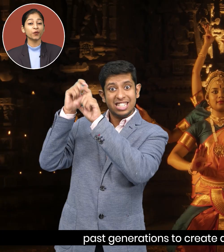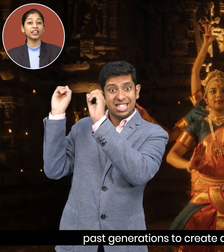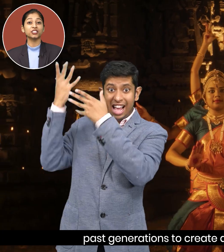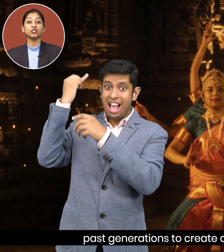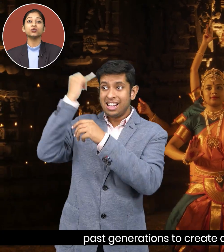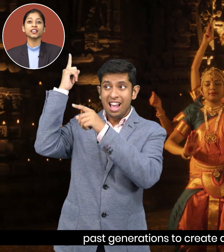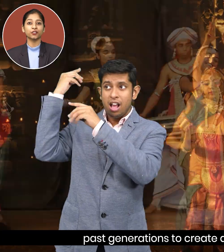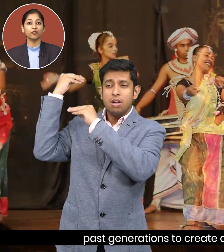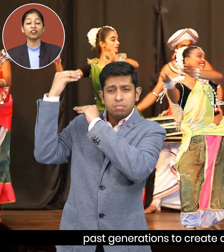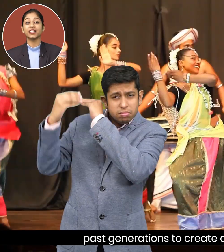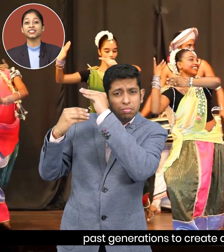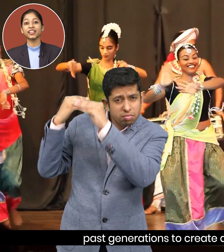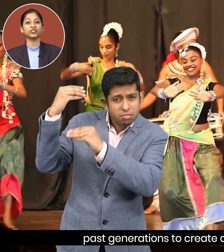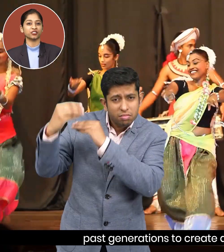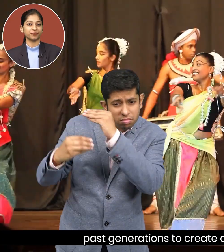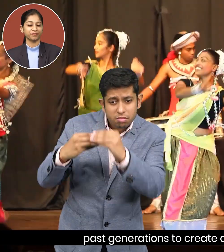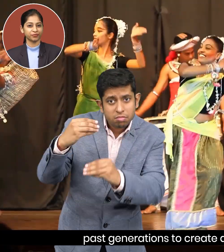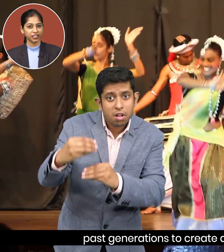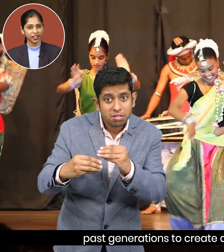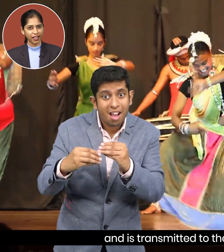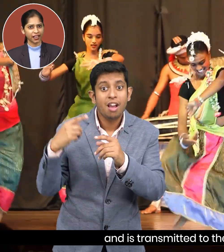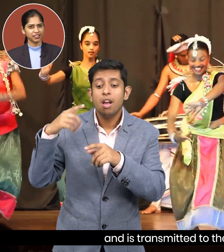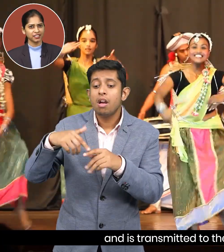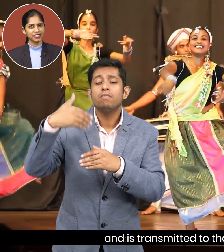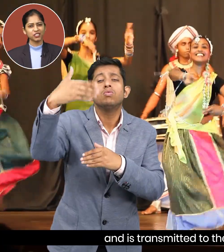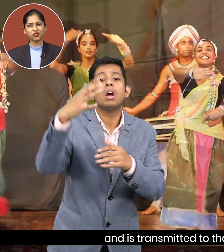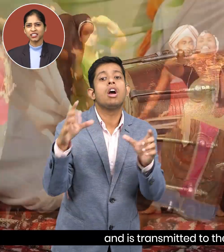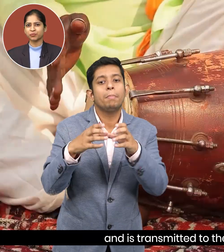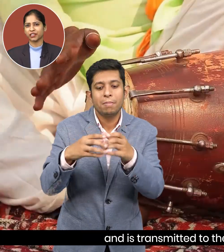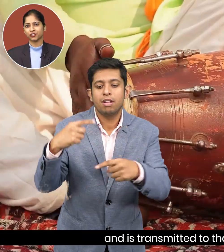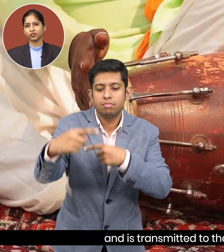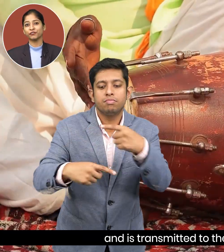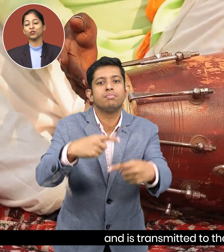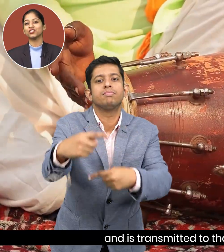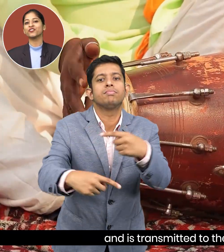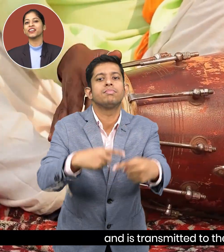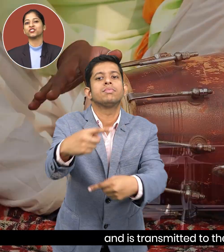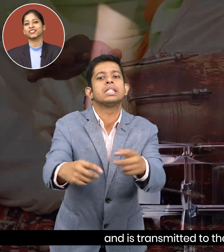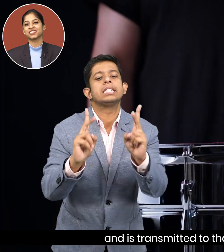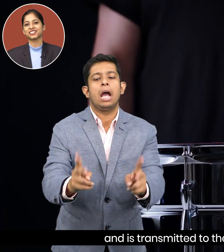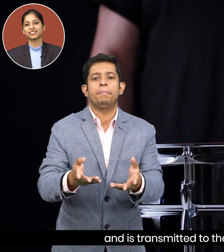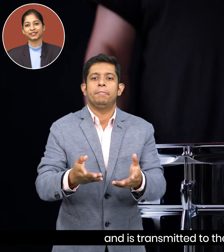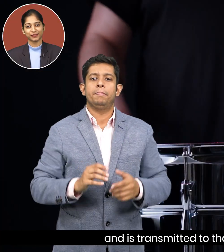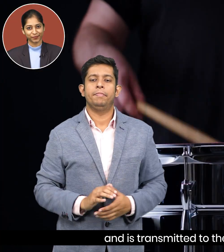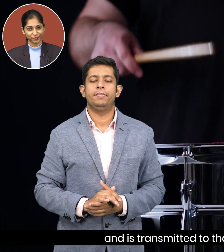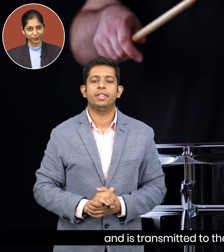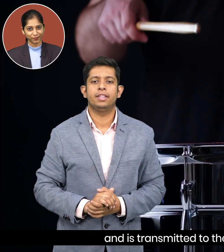generations to create a new set of organization and is transmitted to the future